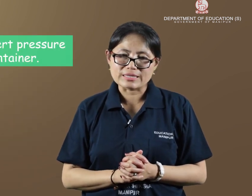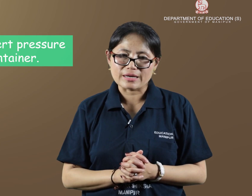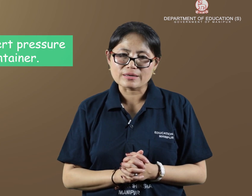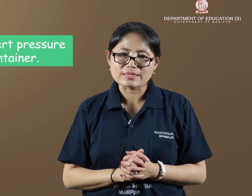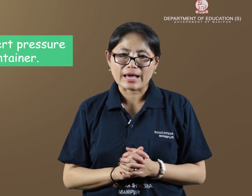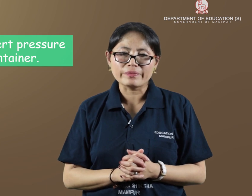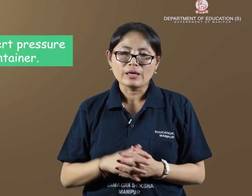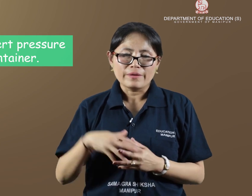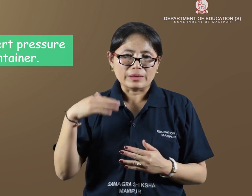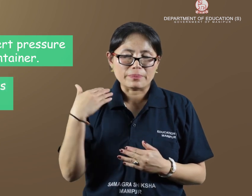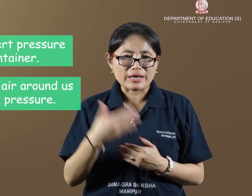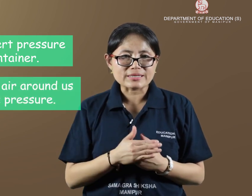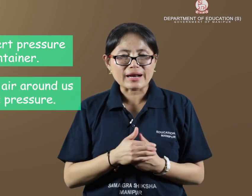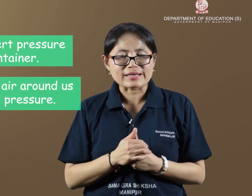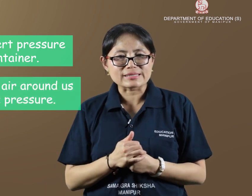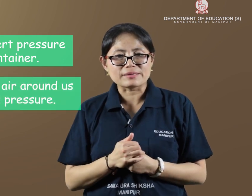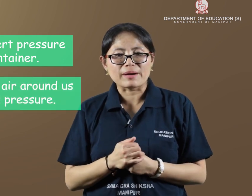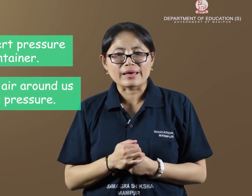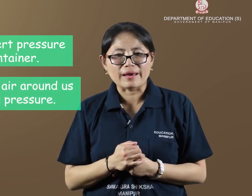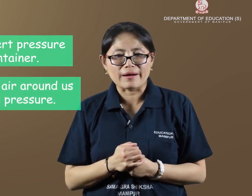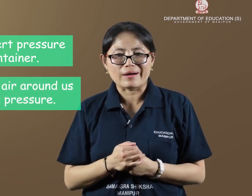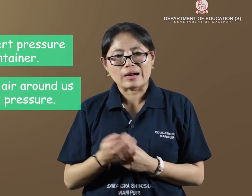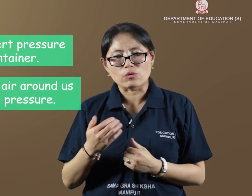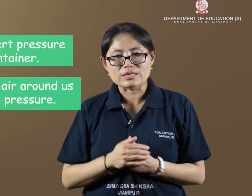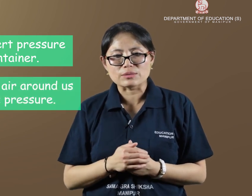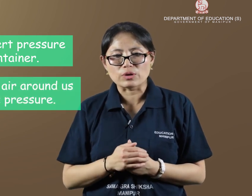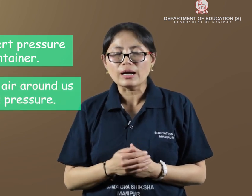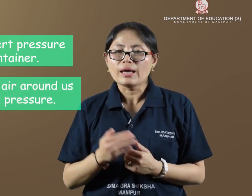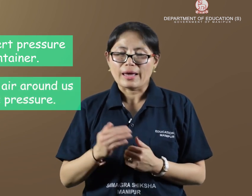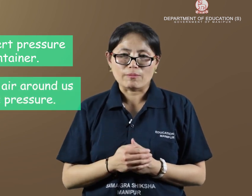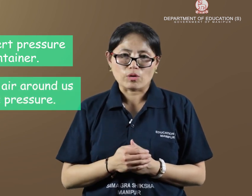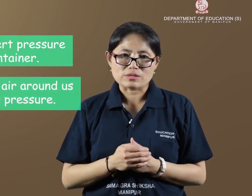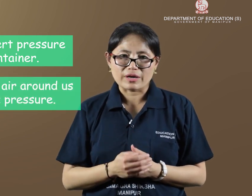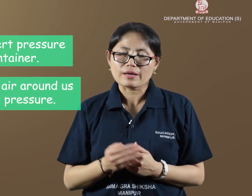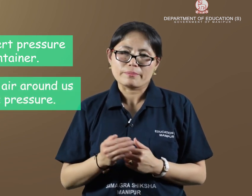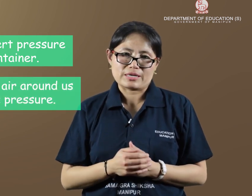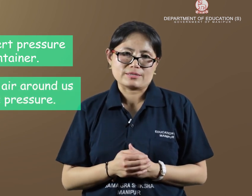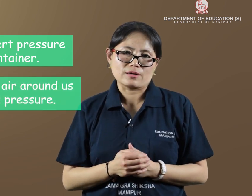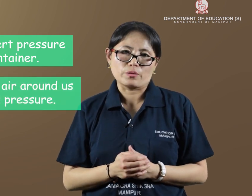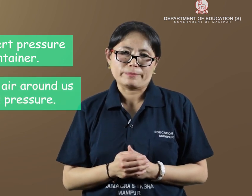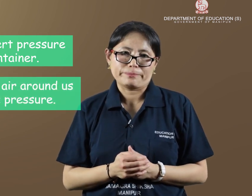containers and the pressure exerted by air around us siguna atmospheric pressure kawi